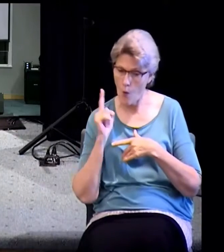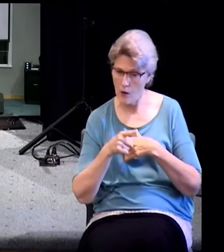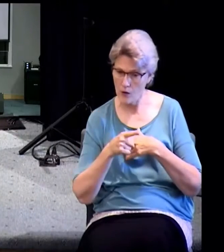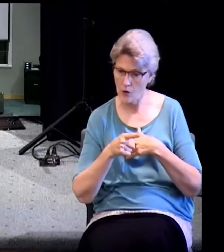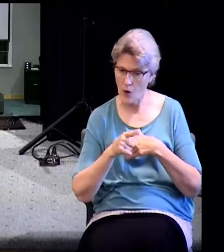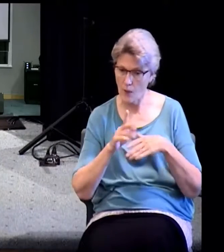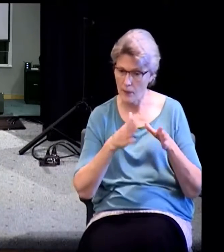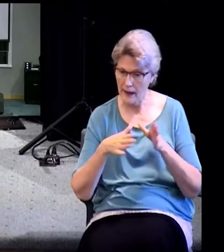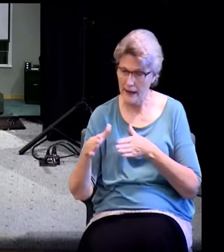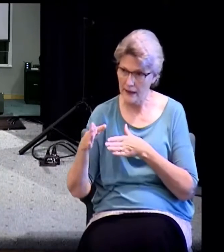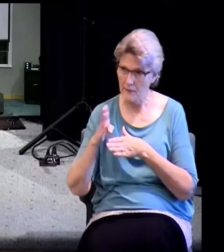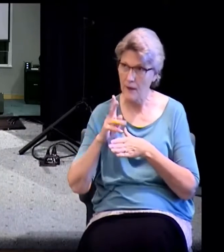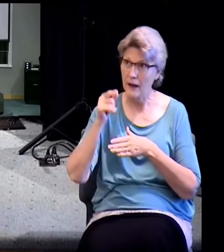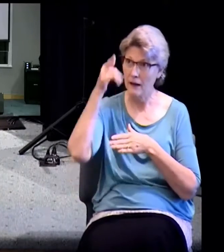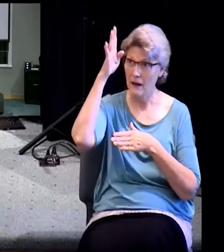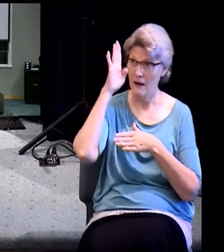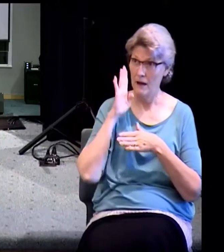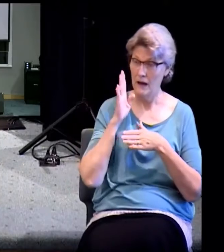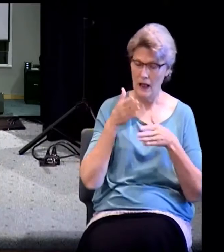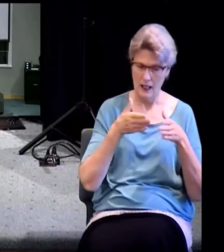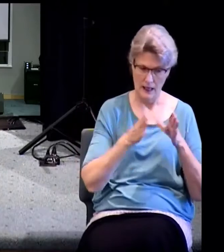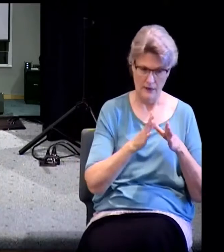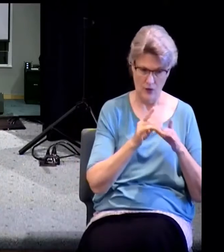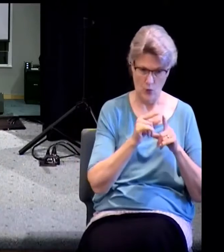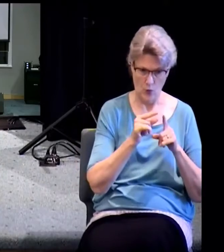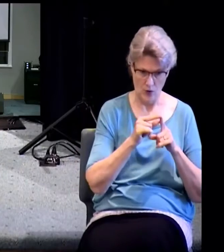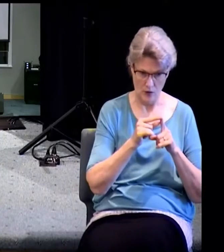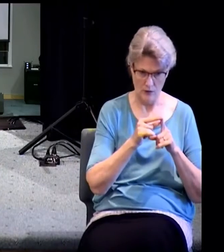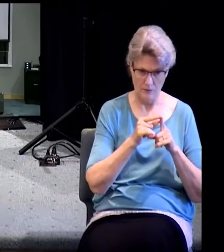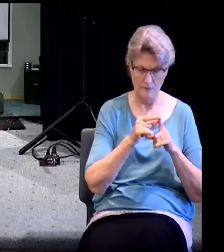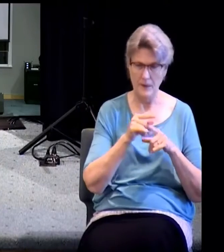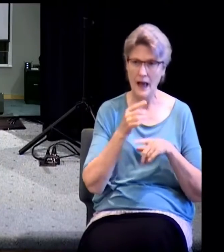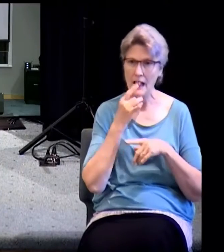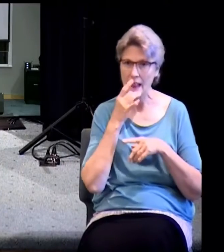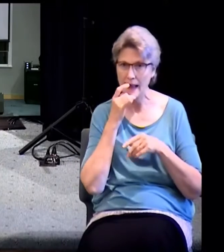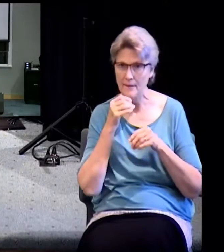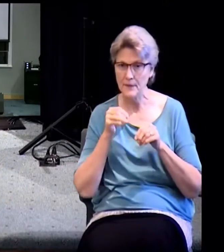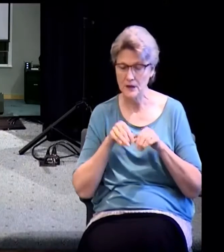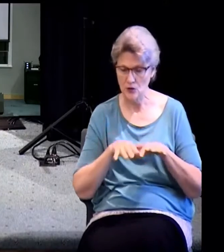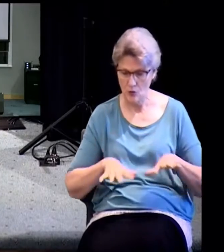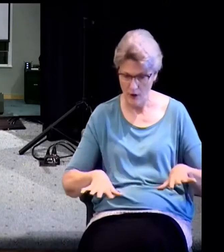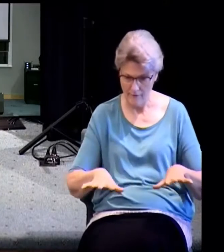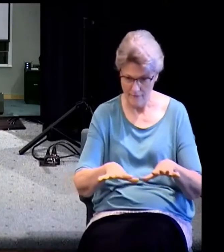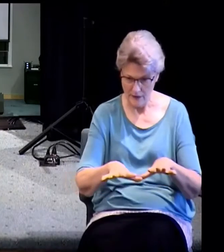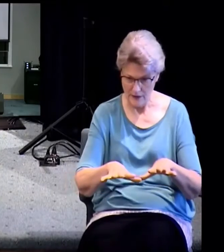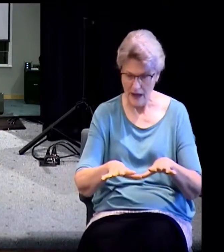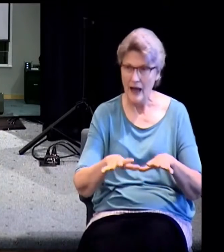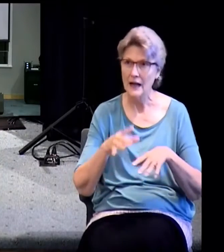our feet and a light unto our path? Would you let it order us today? In the name of Jesus.